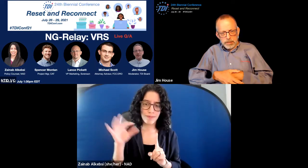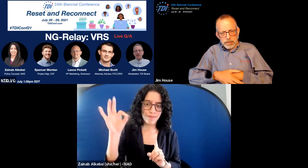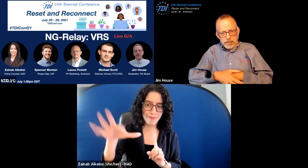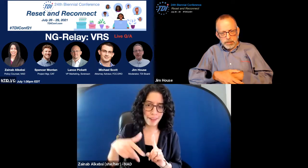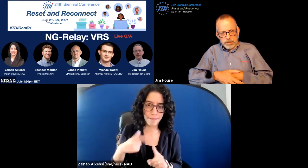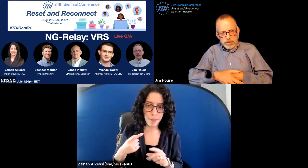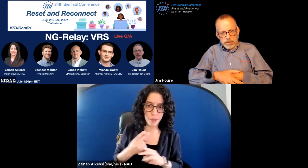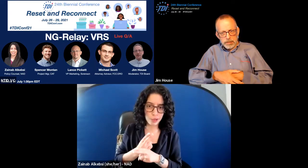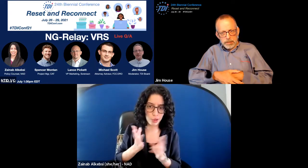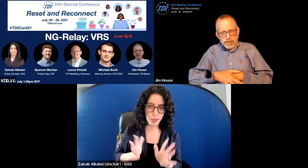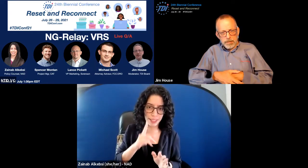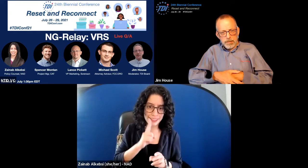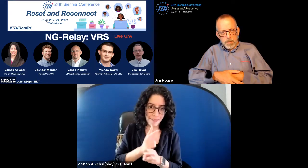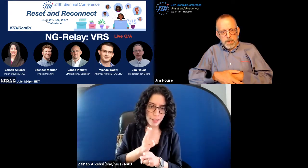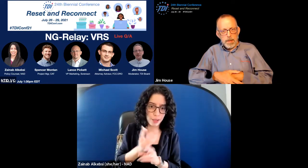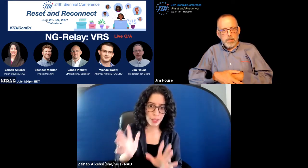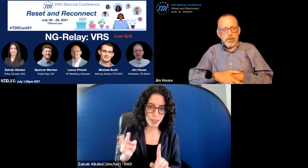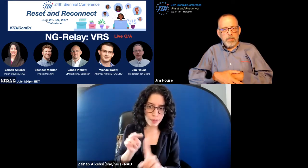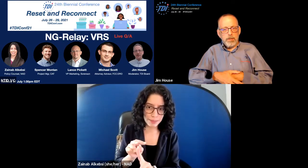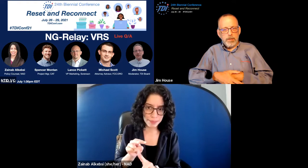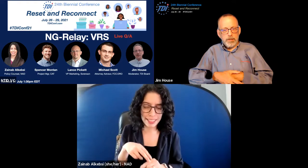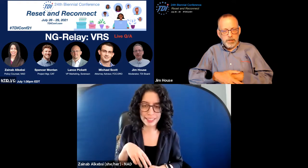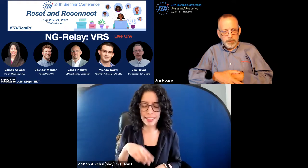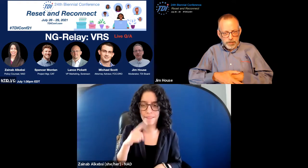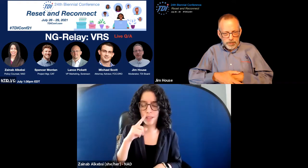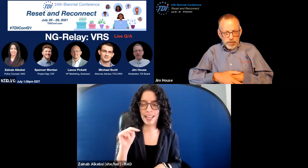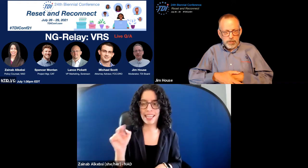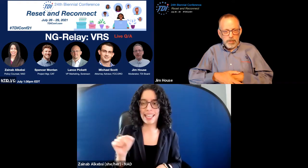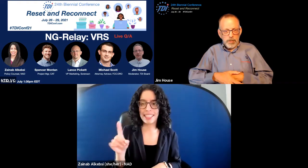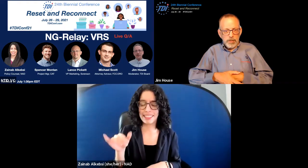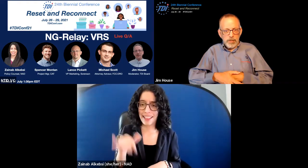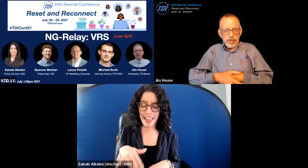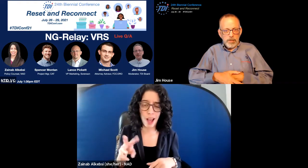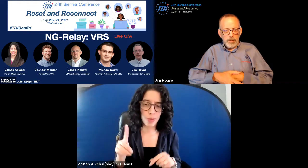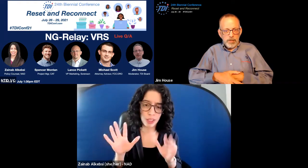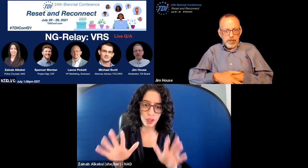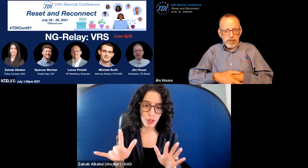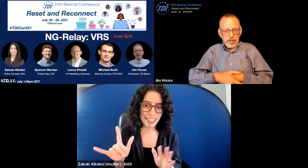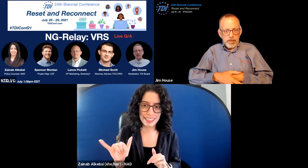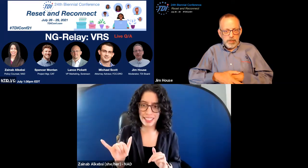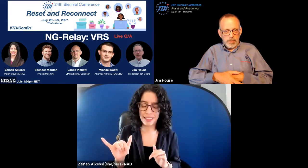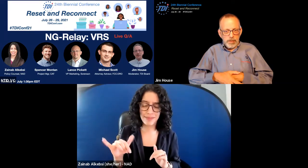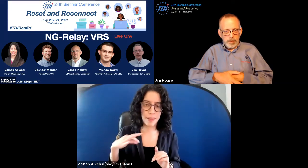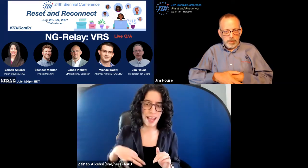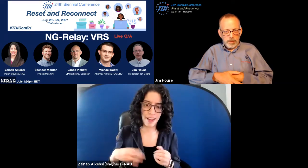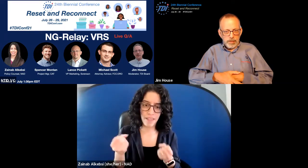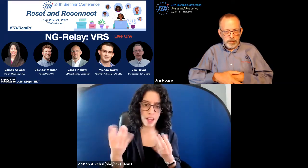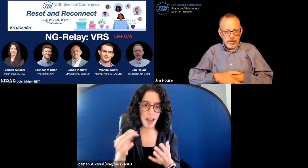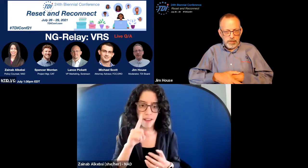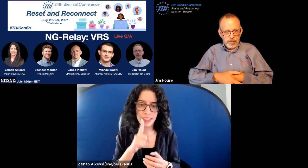everything. Just to share from a deaf and hard of hearing consumer perspective, for NAD, that would